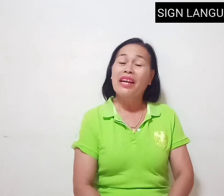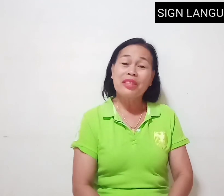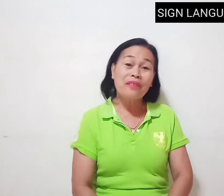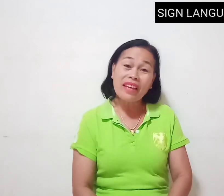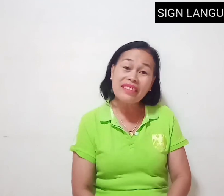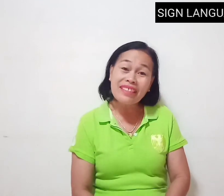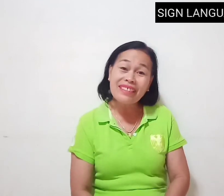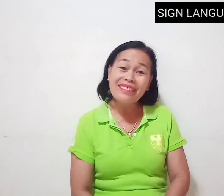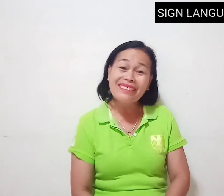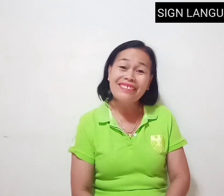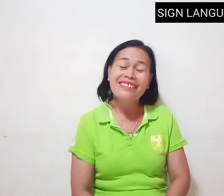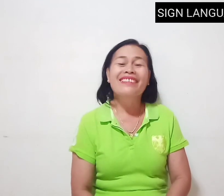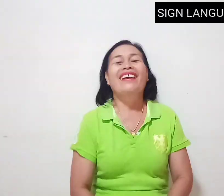you ready?